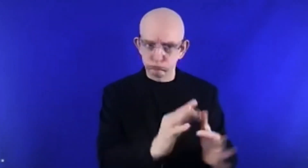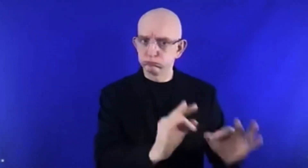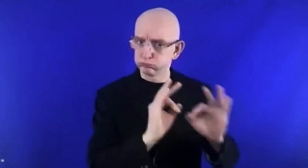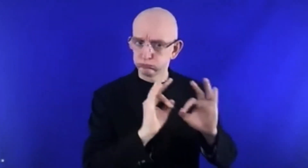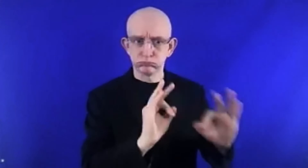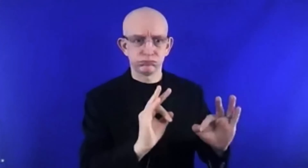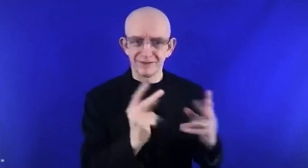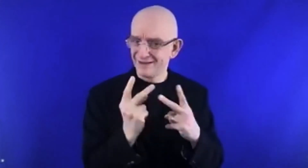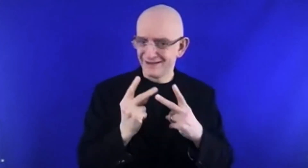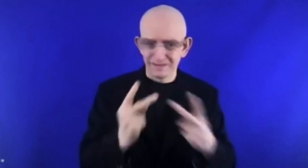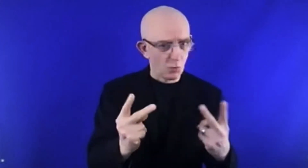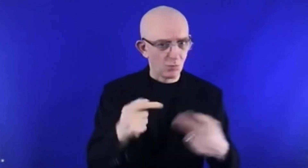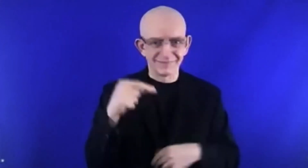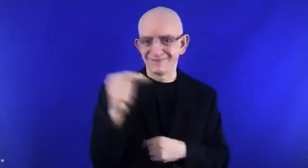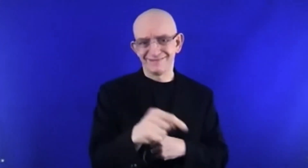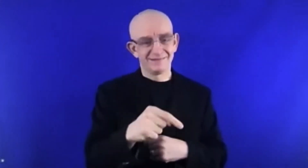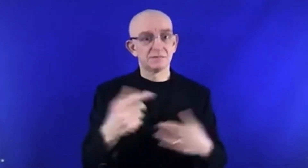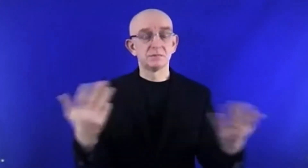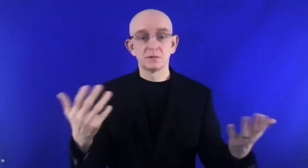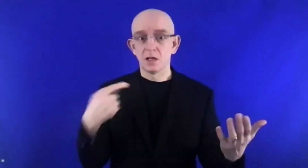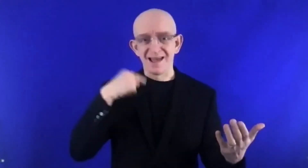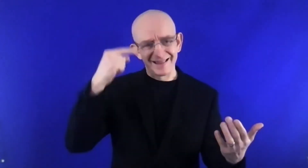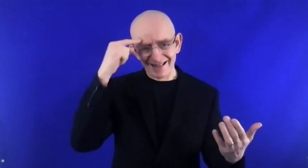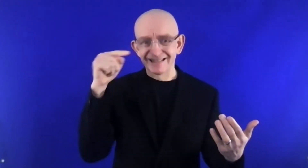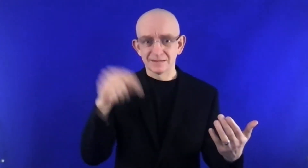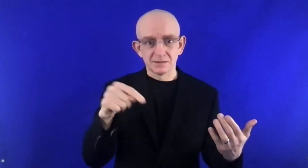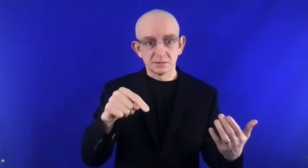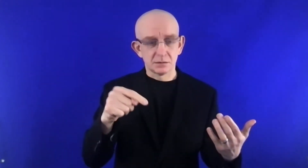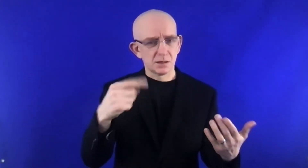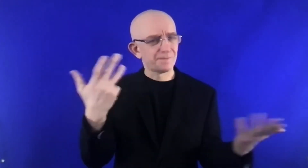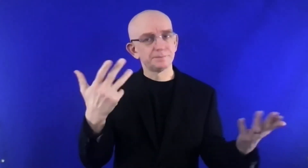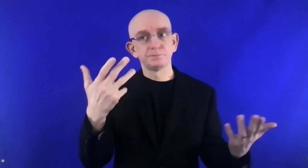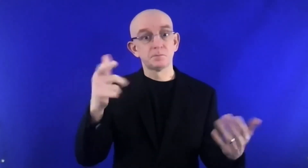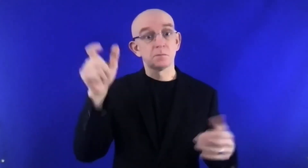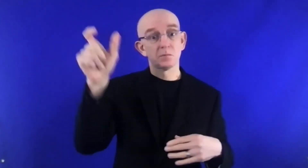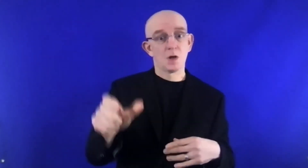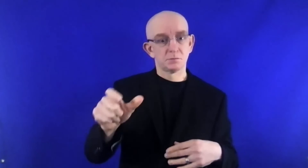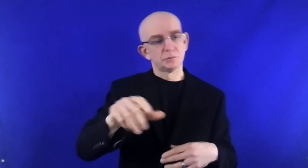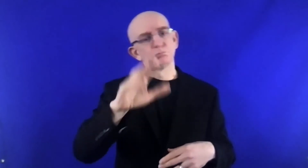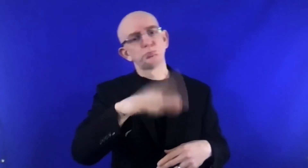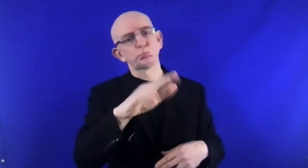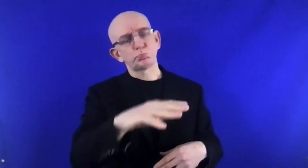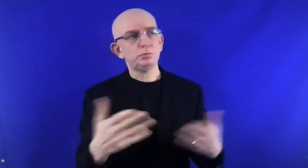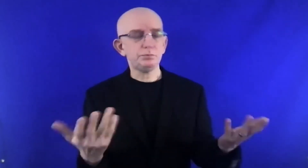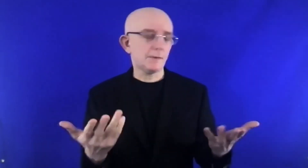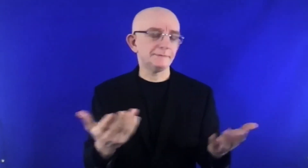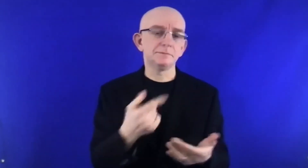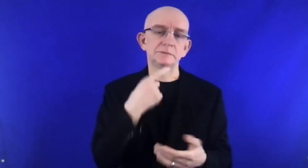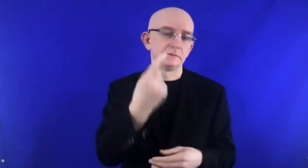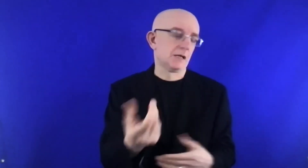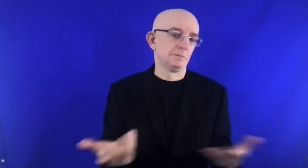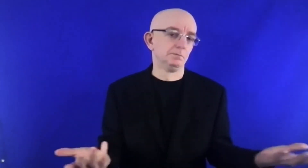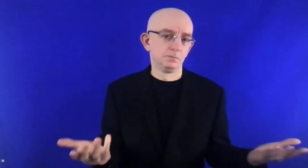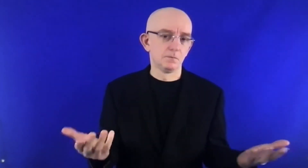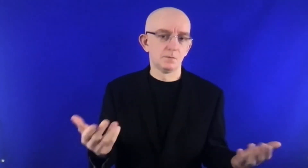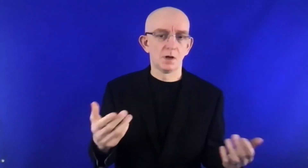if someone told you, what can society do? What could society do? What should society do in